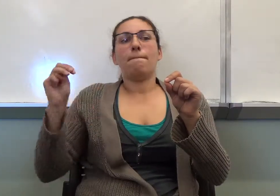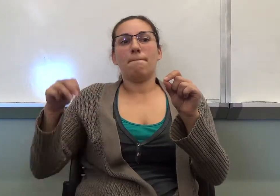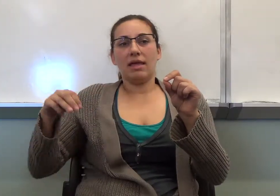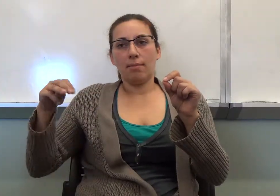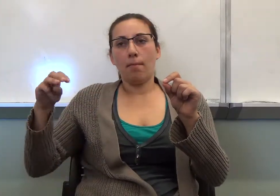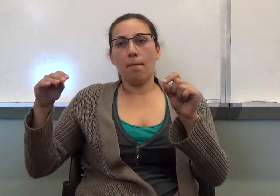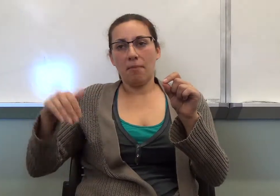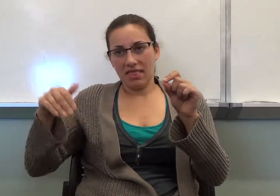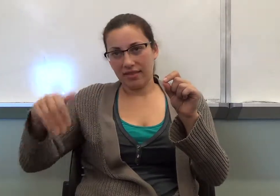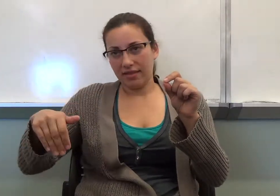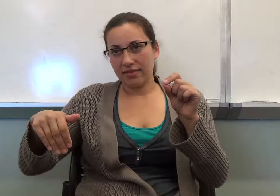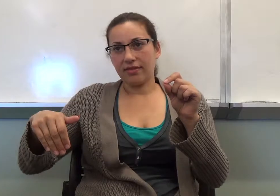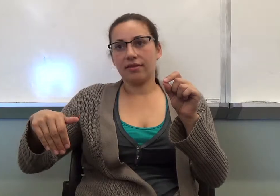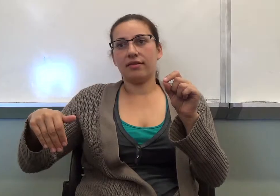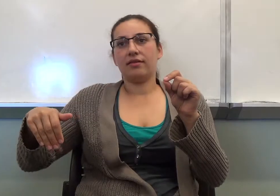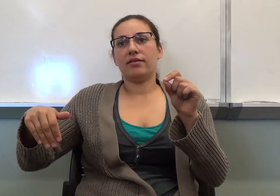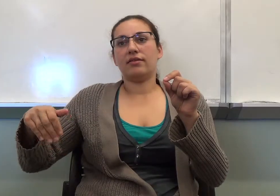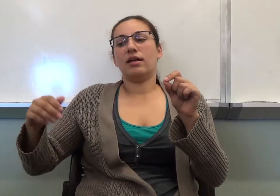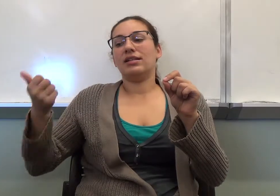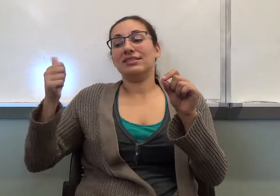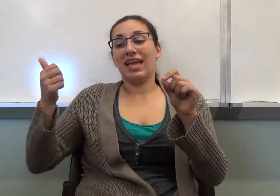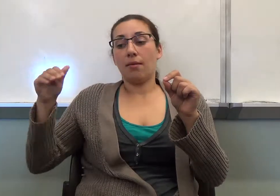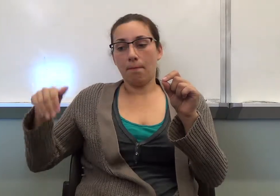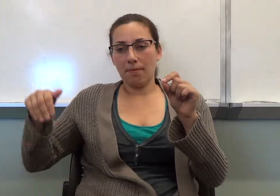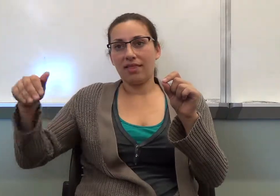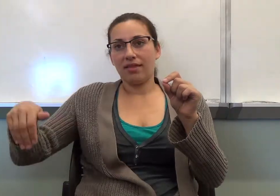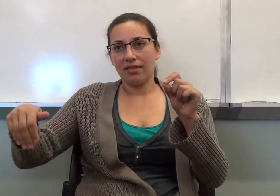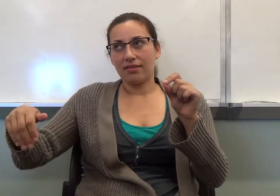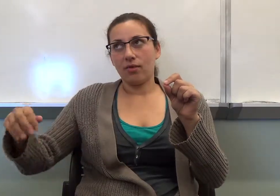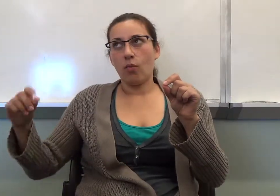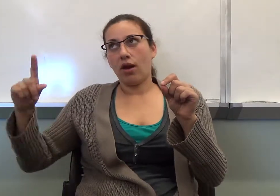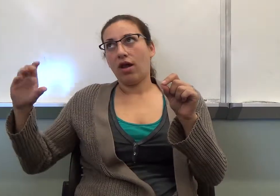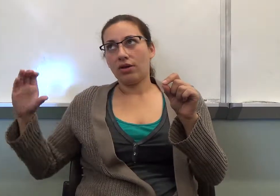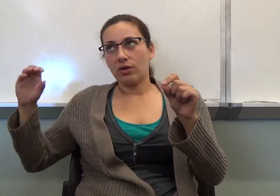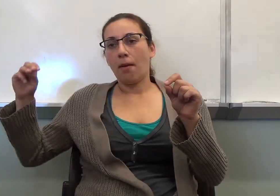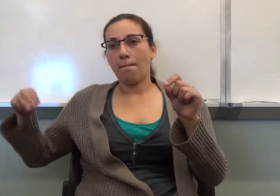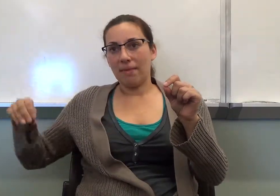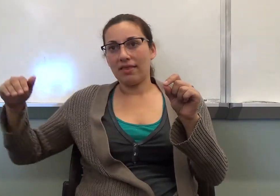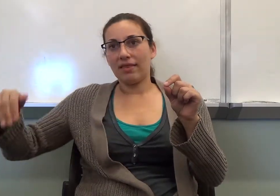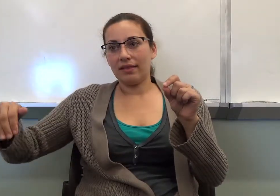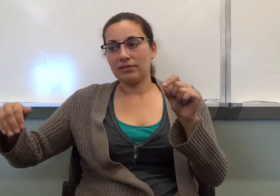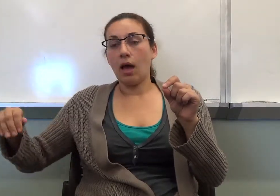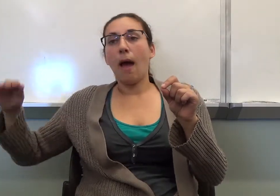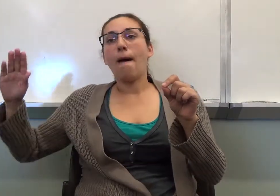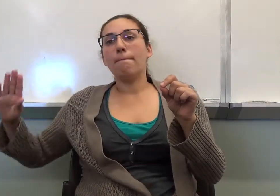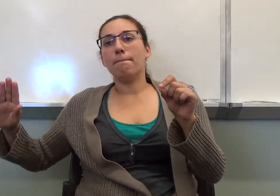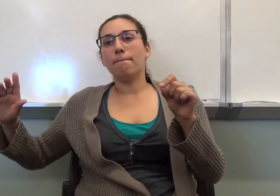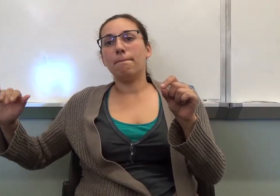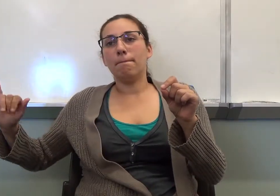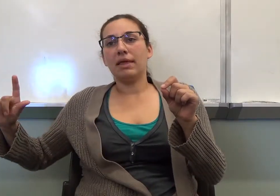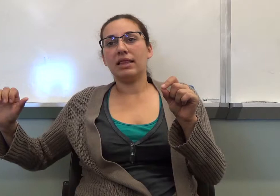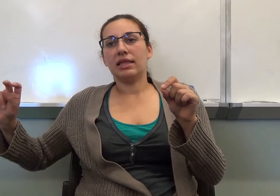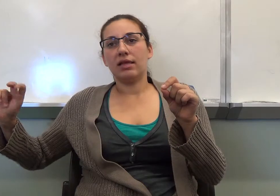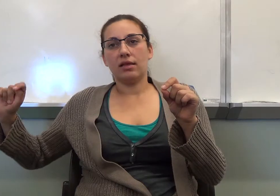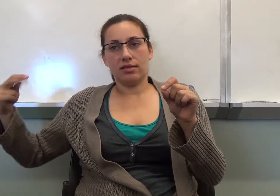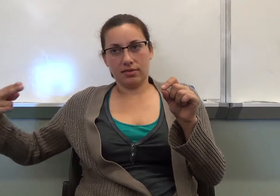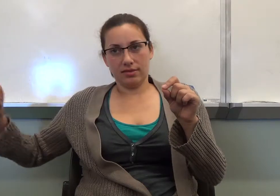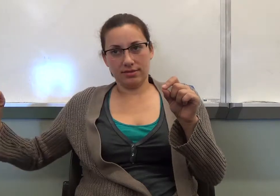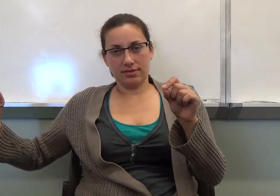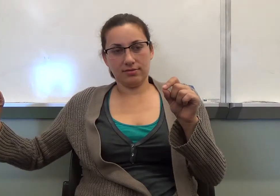millions, 10 millions, 100 millions, billions. Okay, we're on the billionth position. So